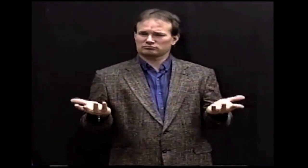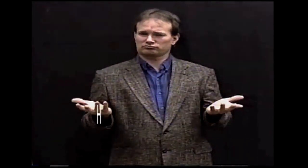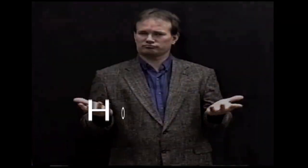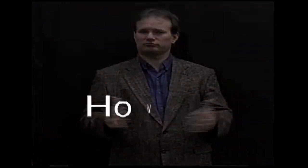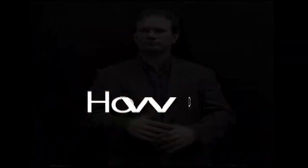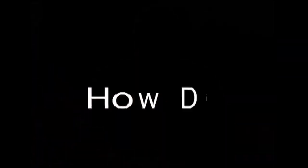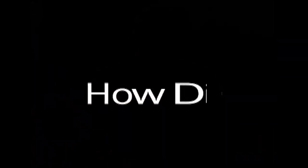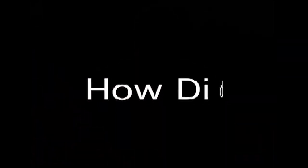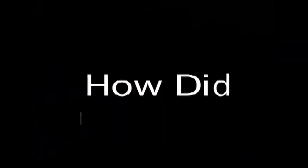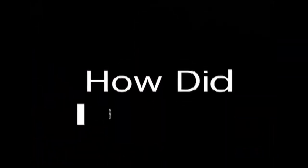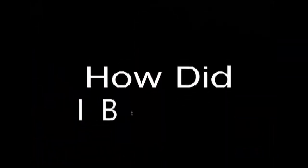and become bilingual.